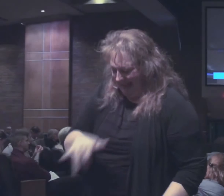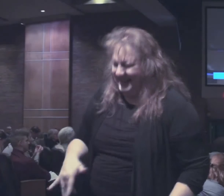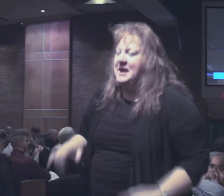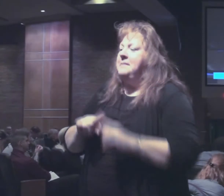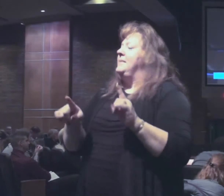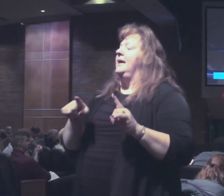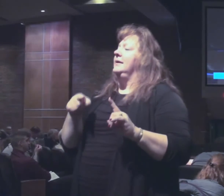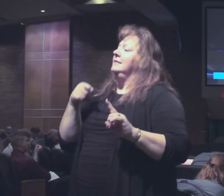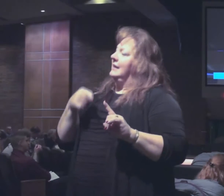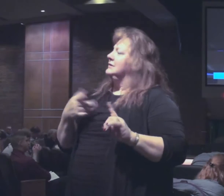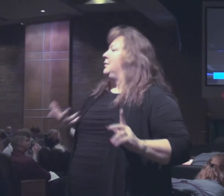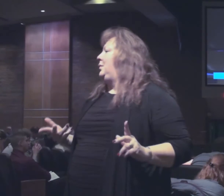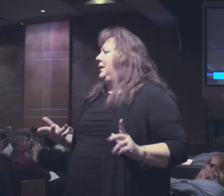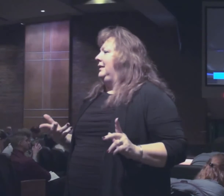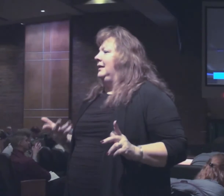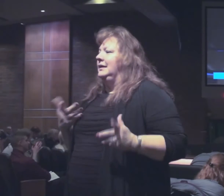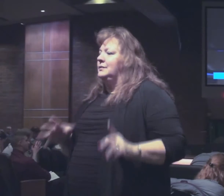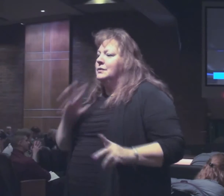But that's what he's saying.